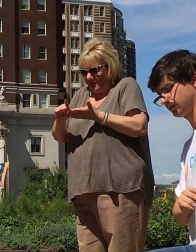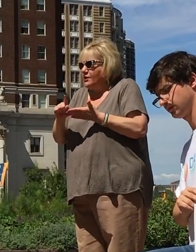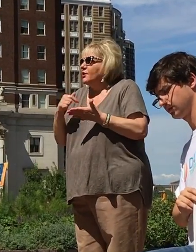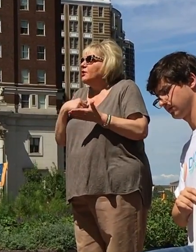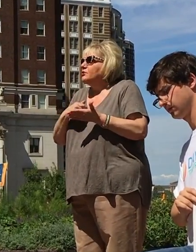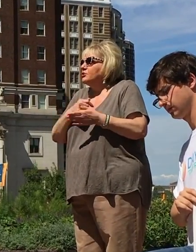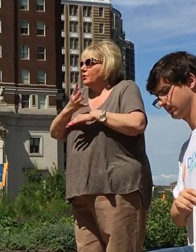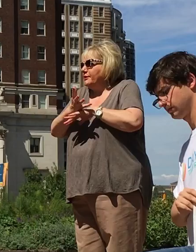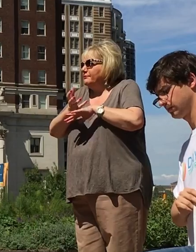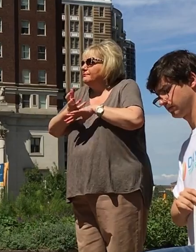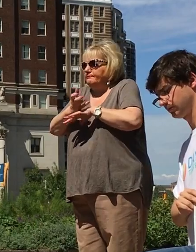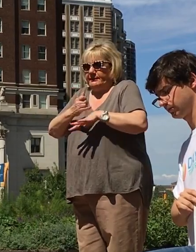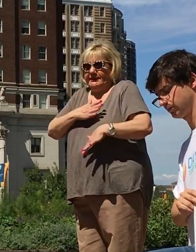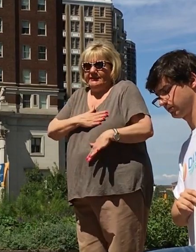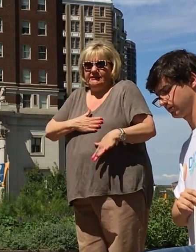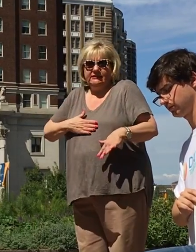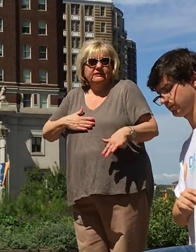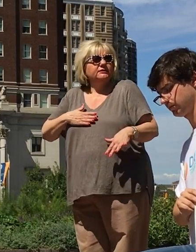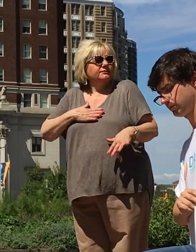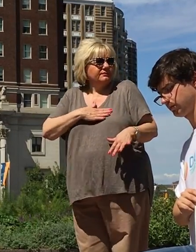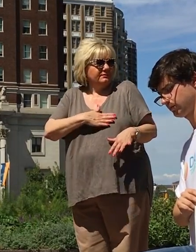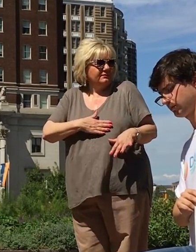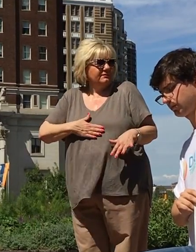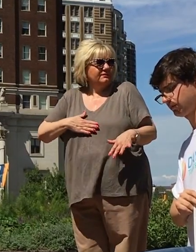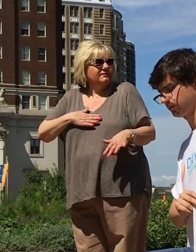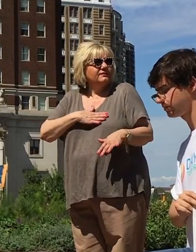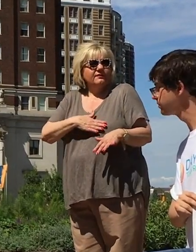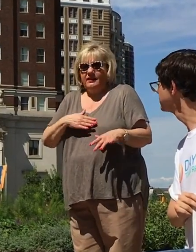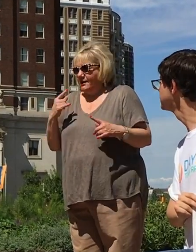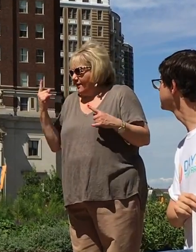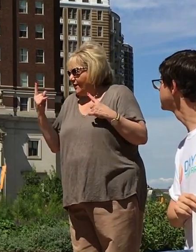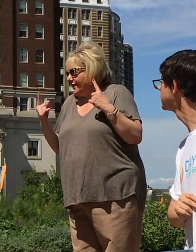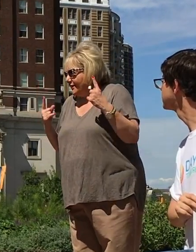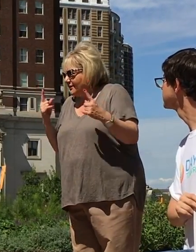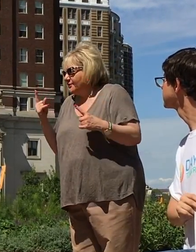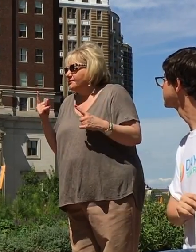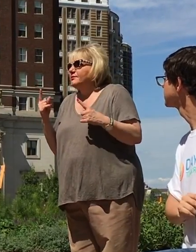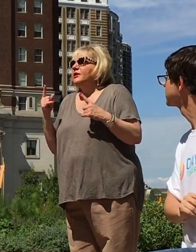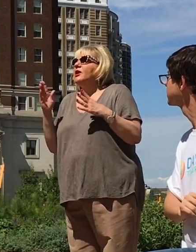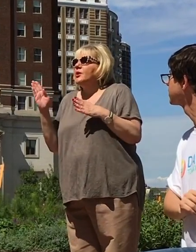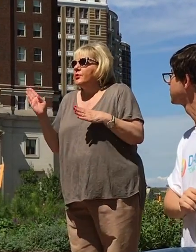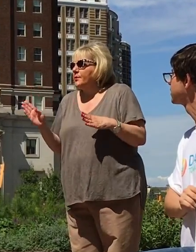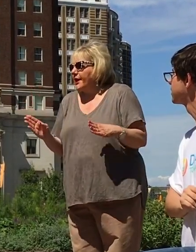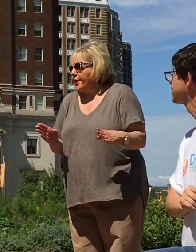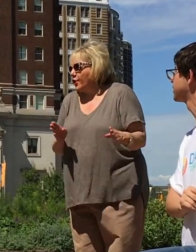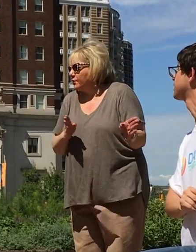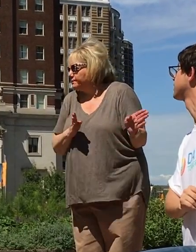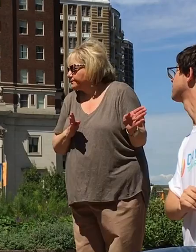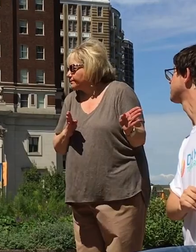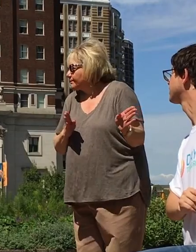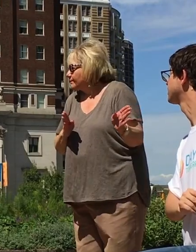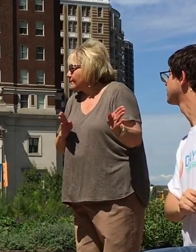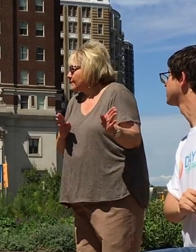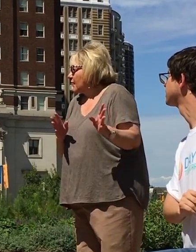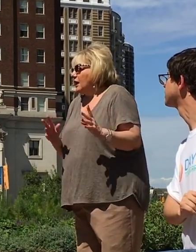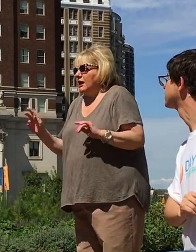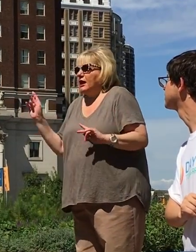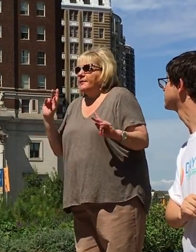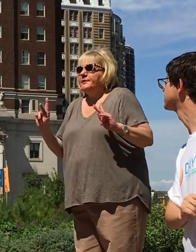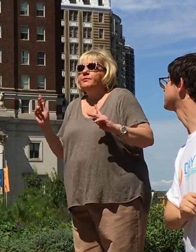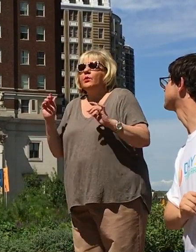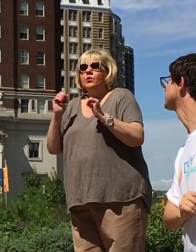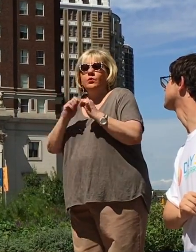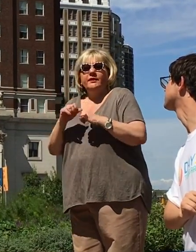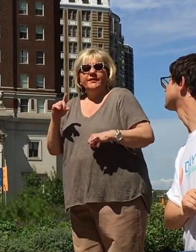you, please think preparedness, persons with